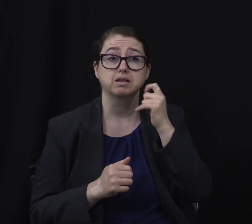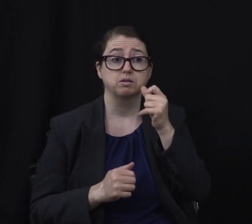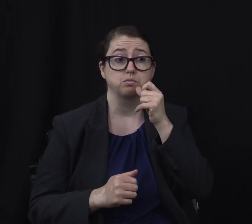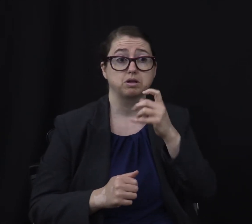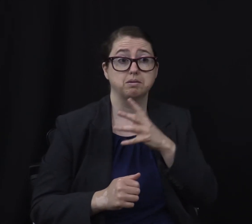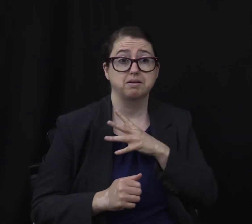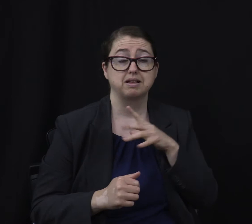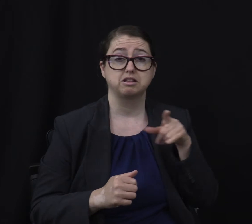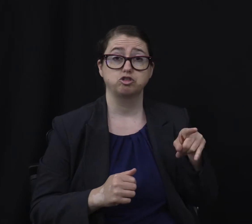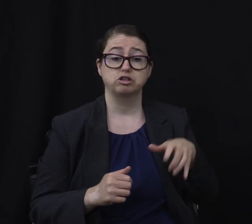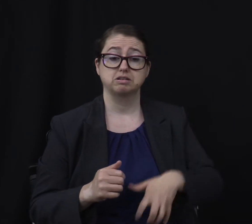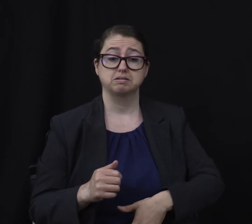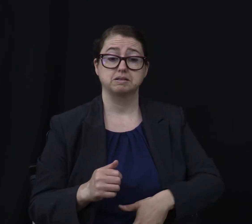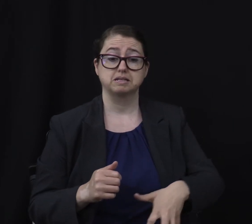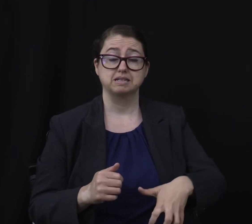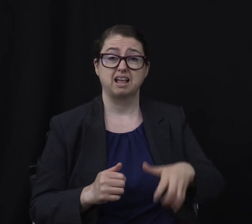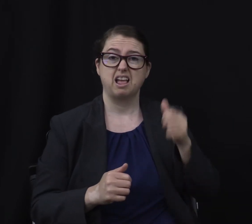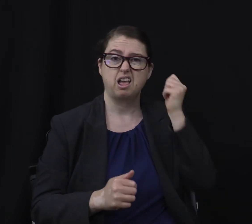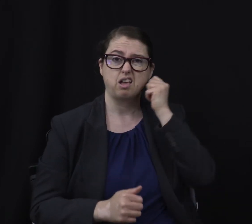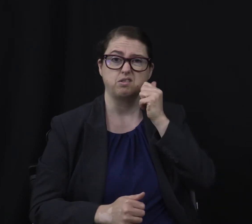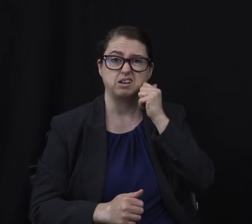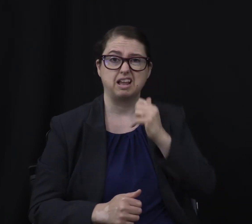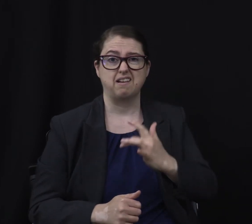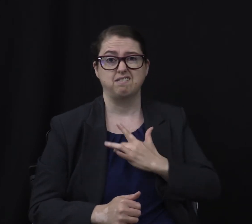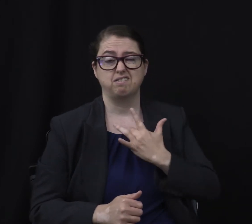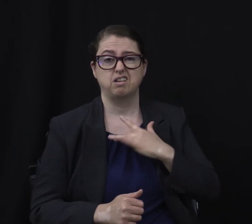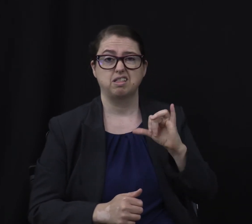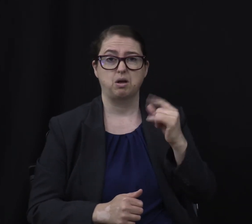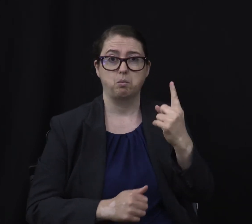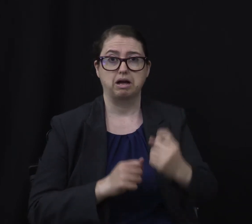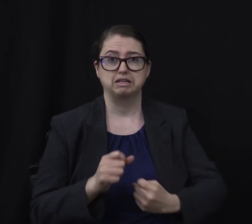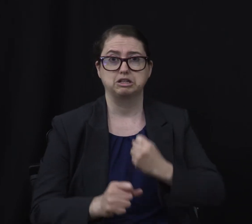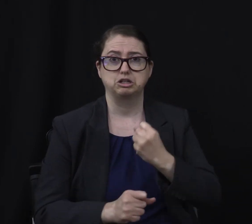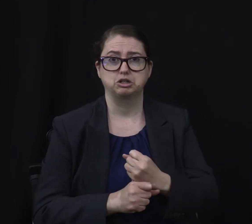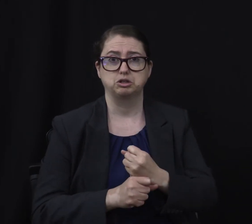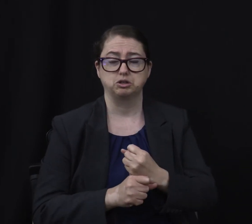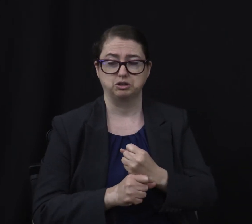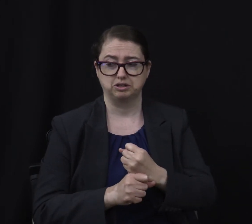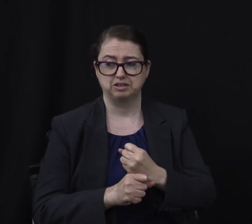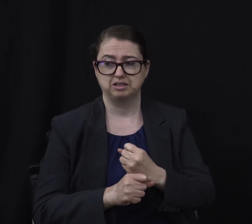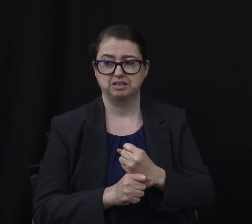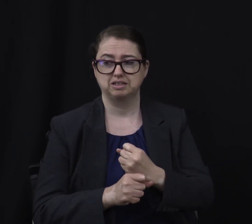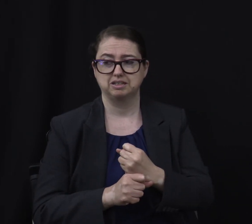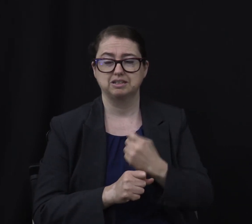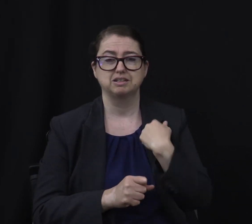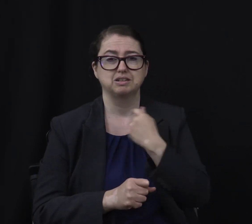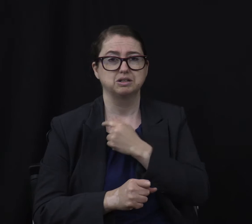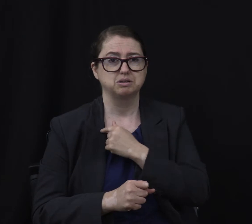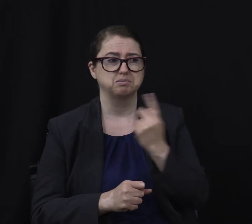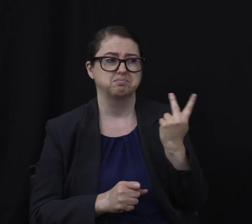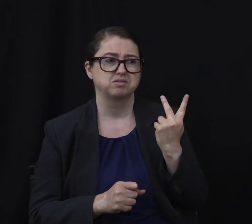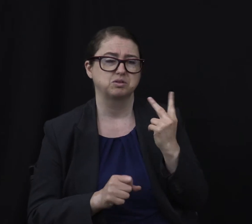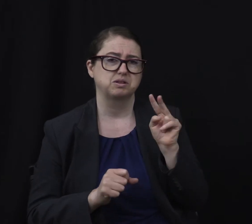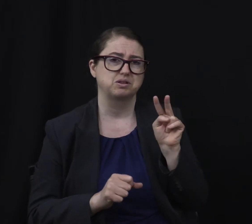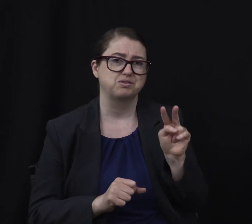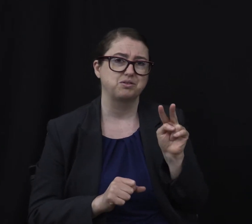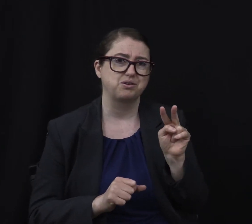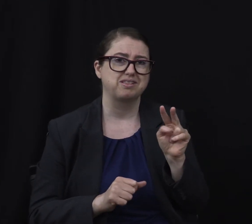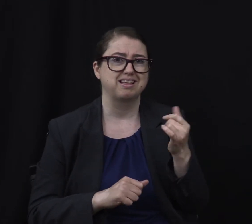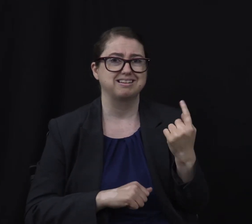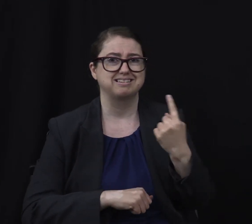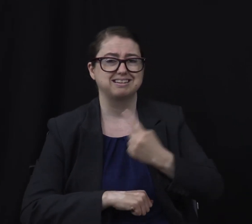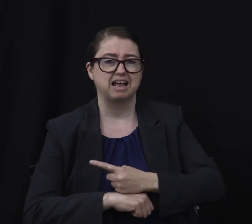child, every day feels like a year. And we are looking forward for the day when he